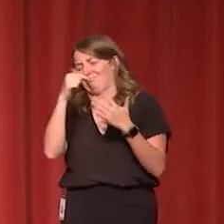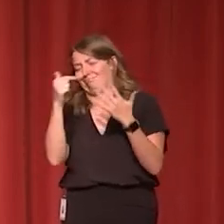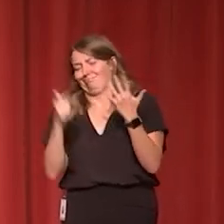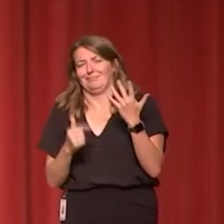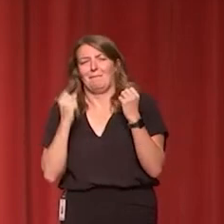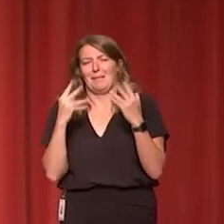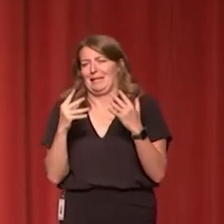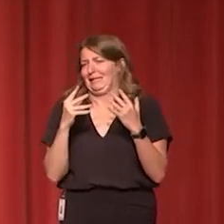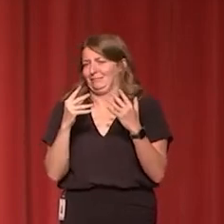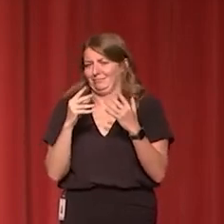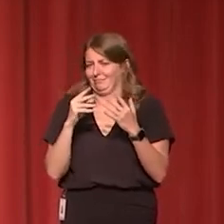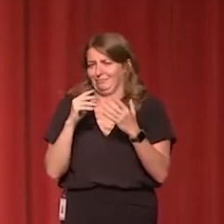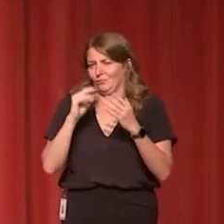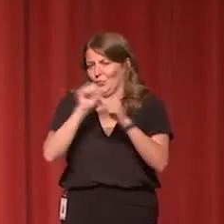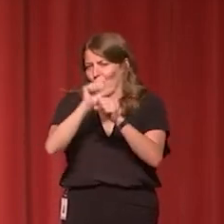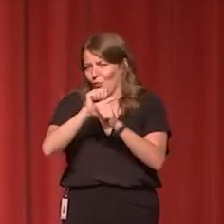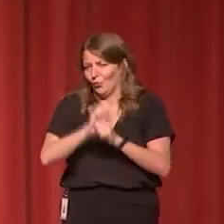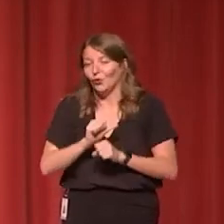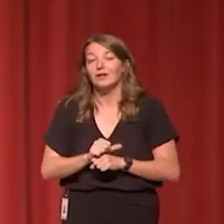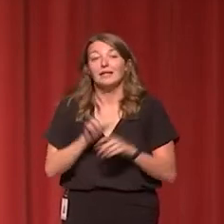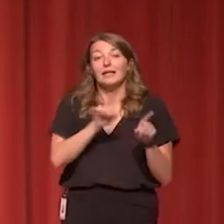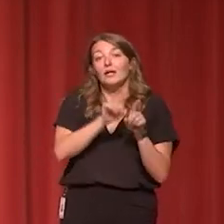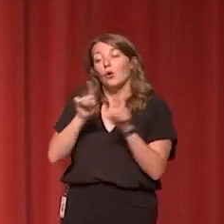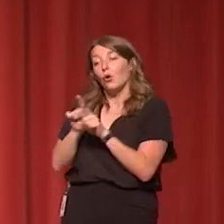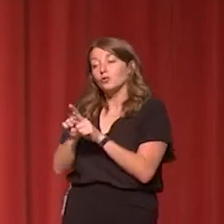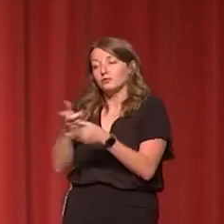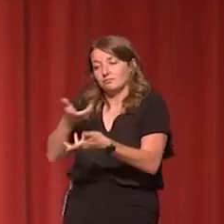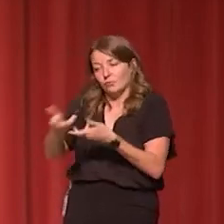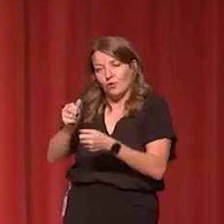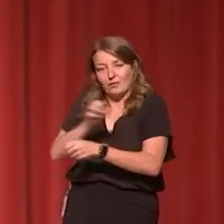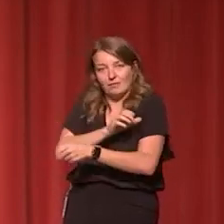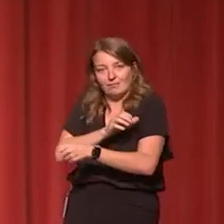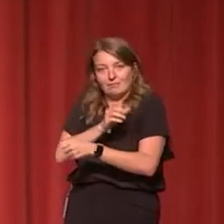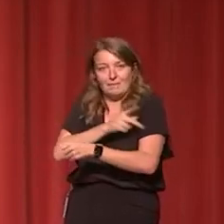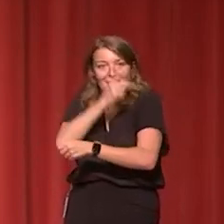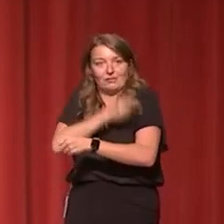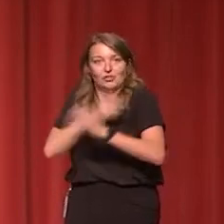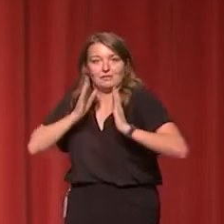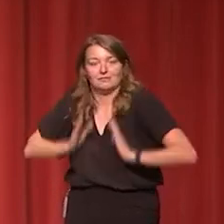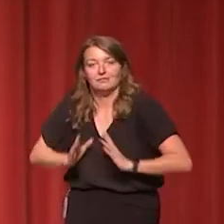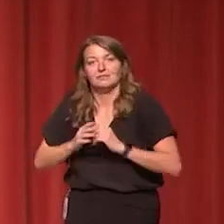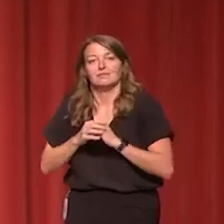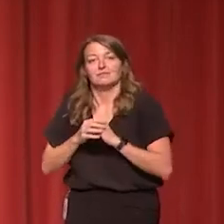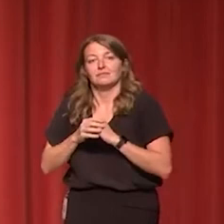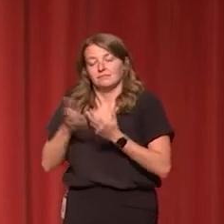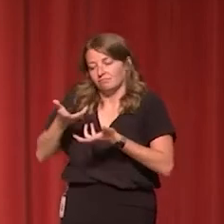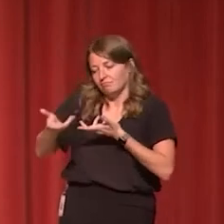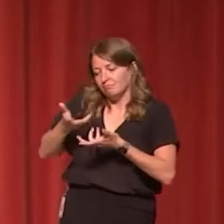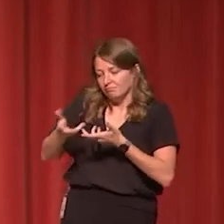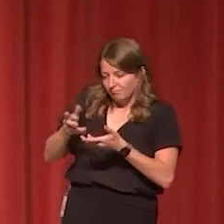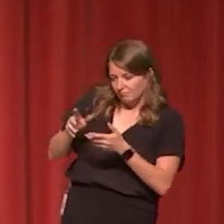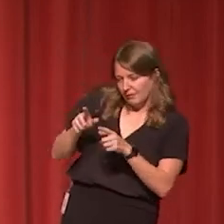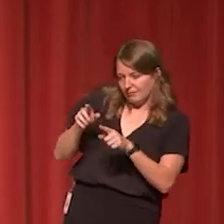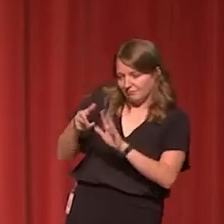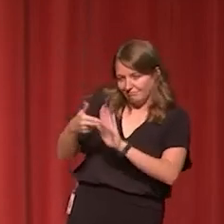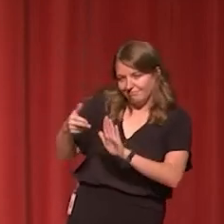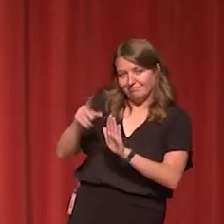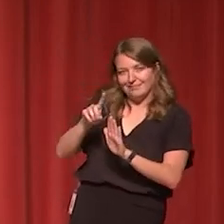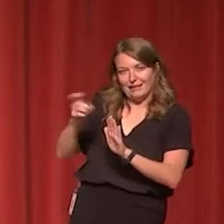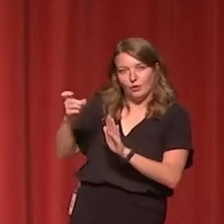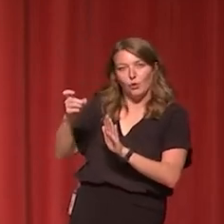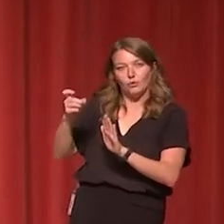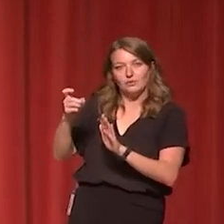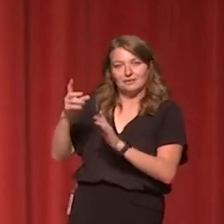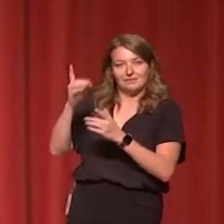also sees patients at the UW Health Memory Assessment Clinic, specializing in assessing and diagnosing patients with Alzheimer's disease and